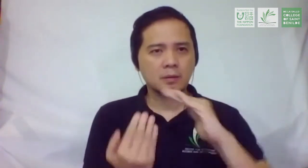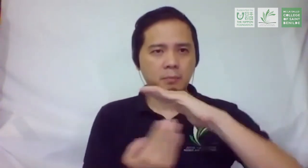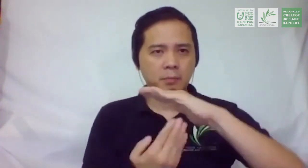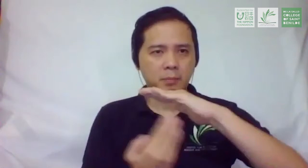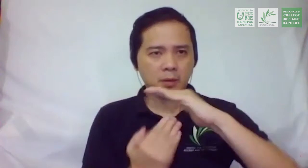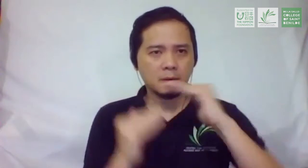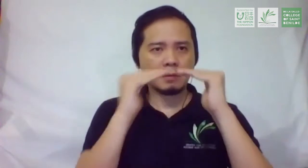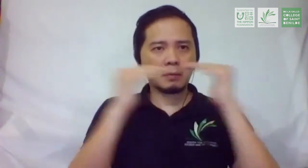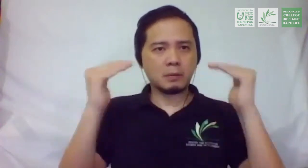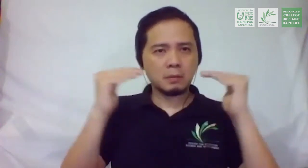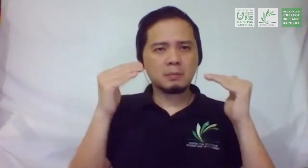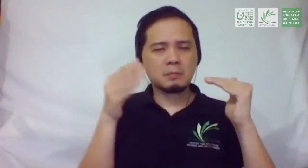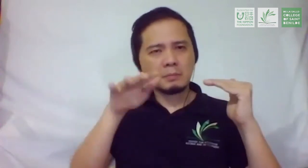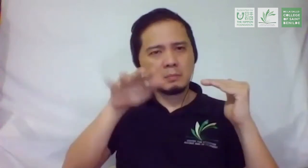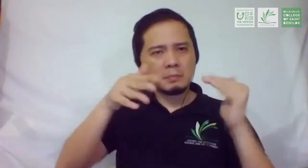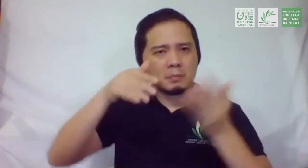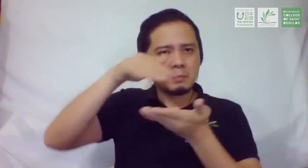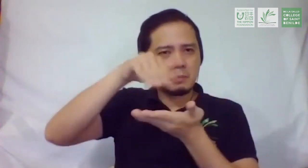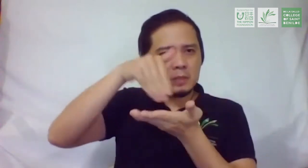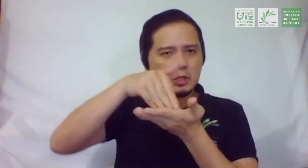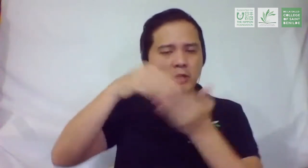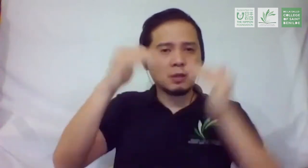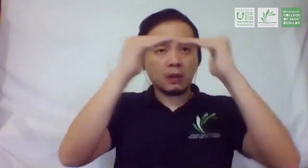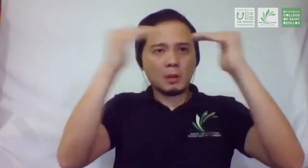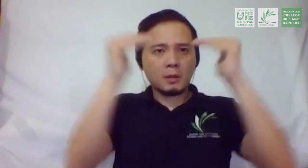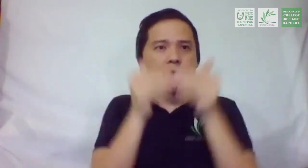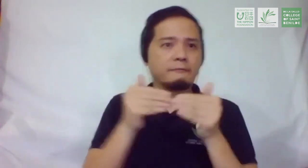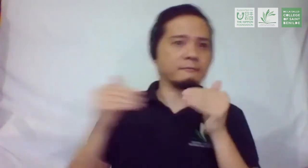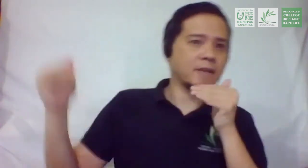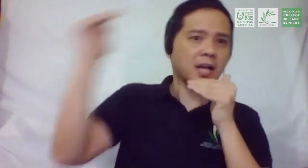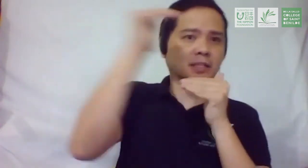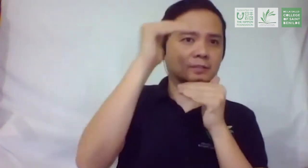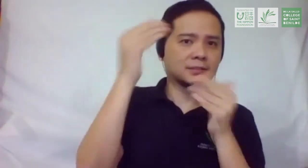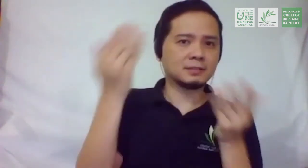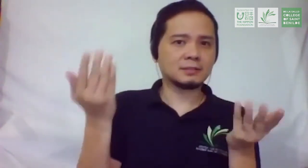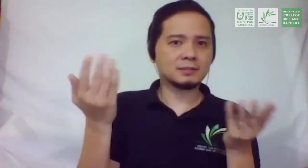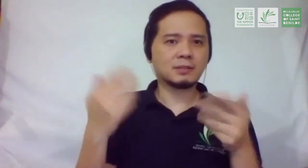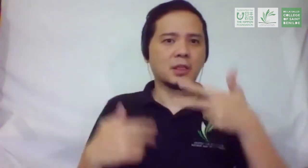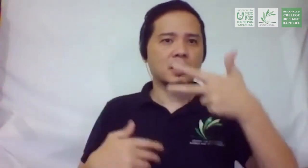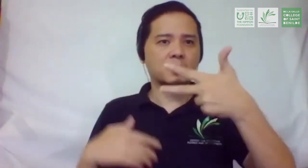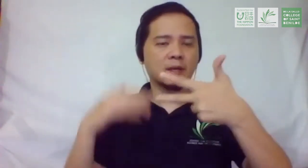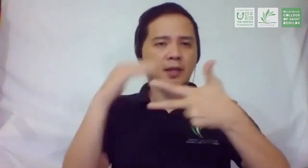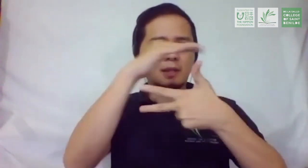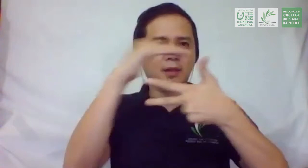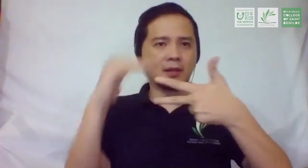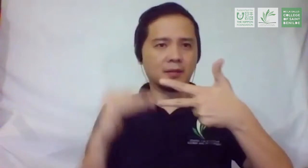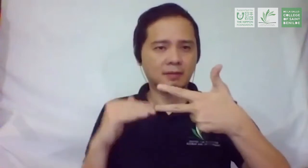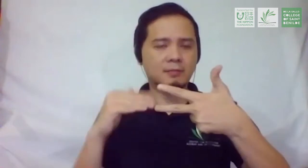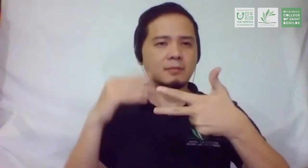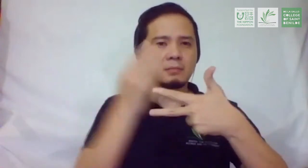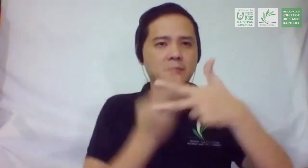3 levels. You can divide into more levels. I don't think you can make it any less.